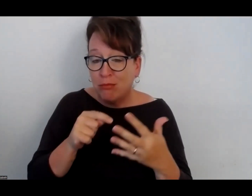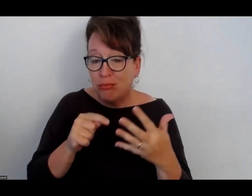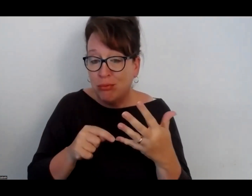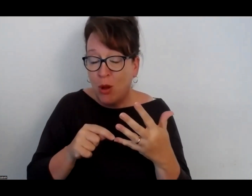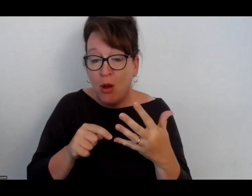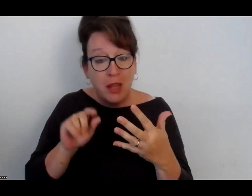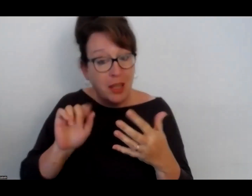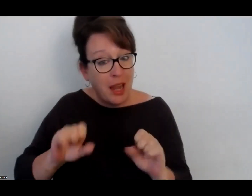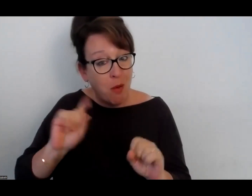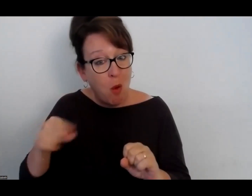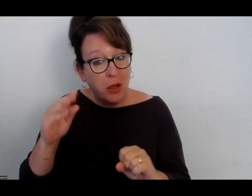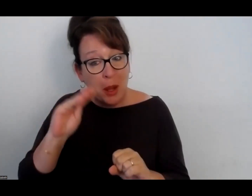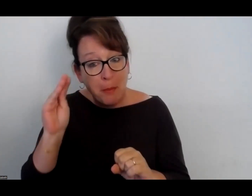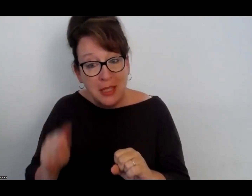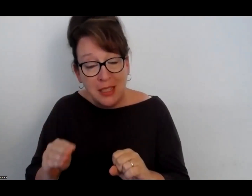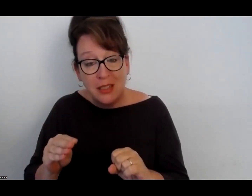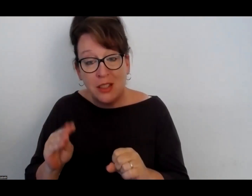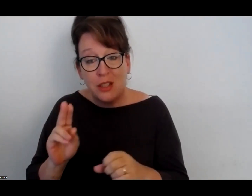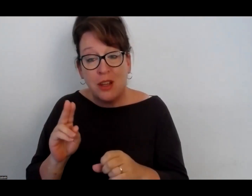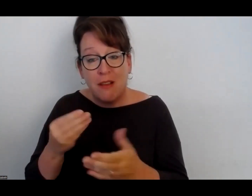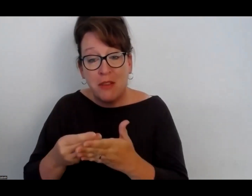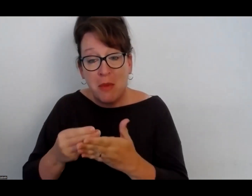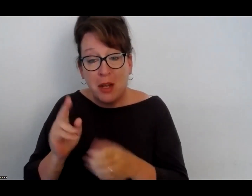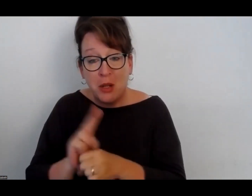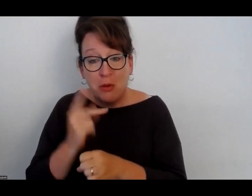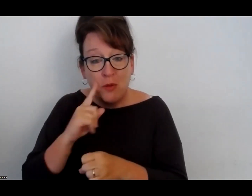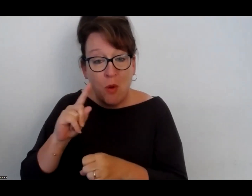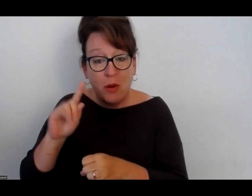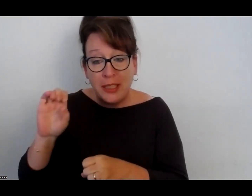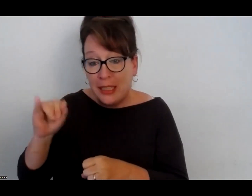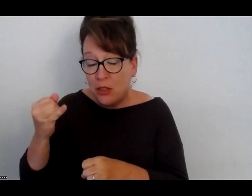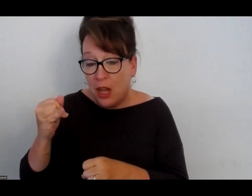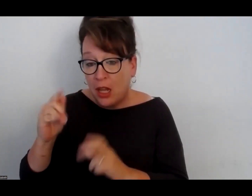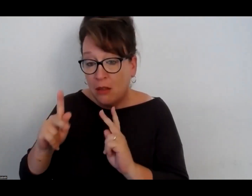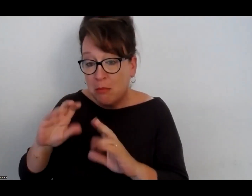only be used for the secondary priority like EJ populations?